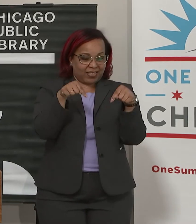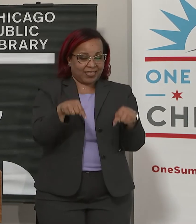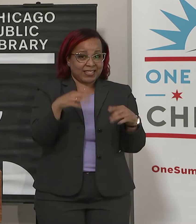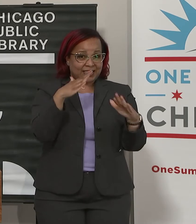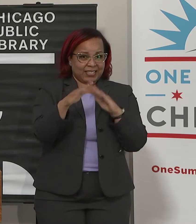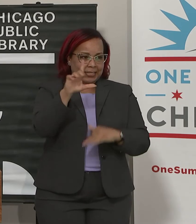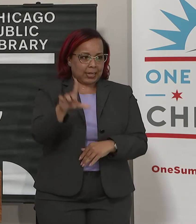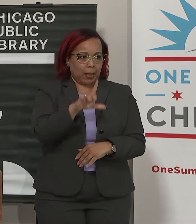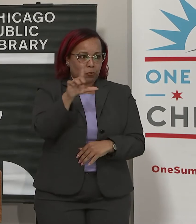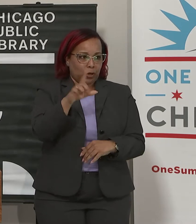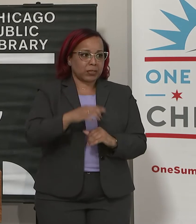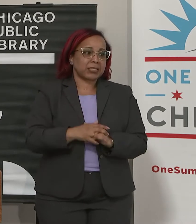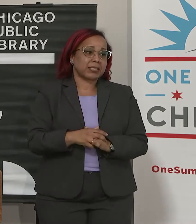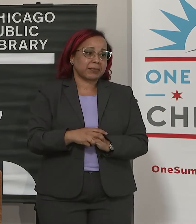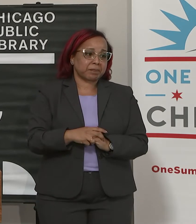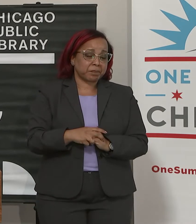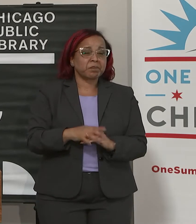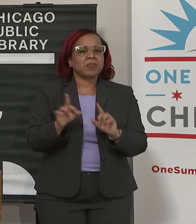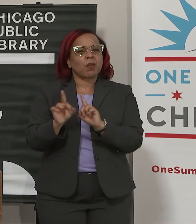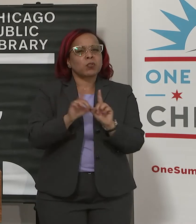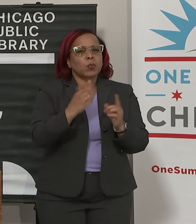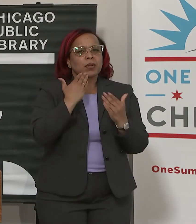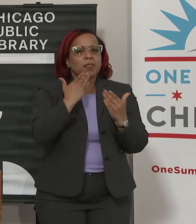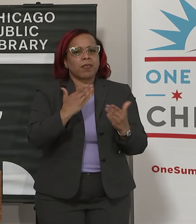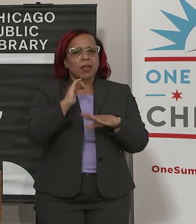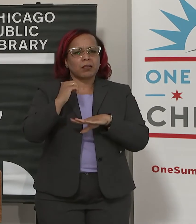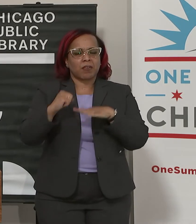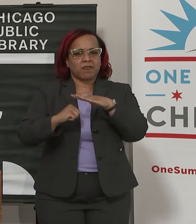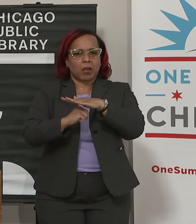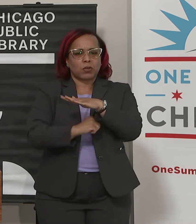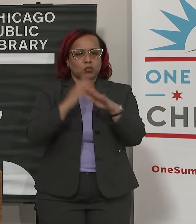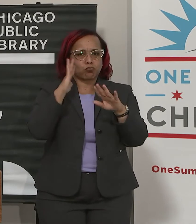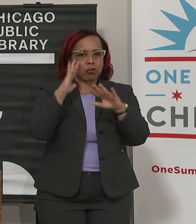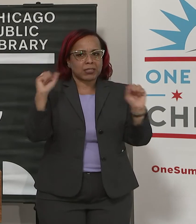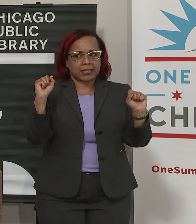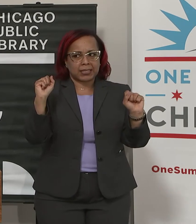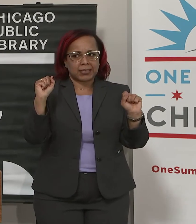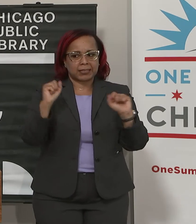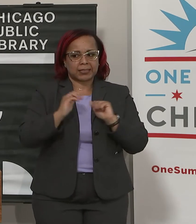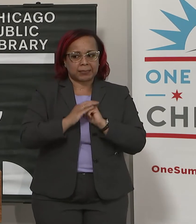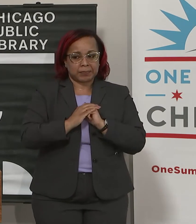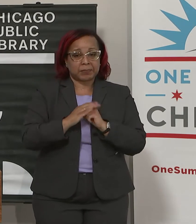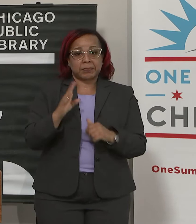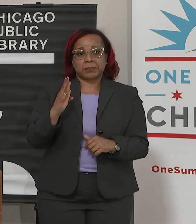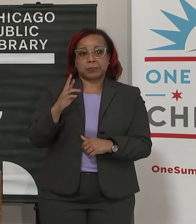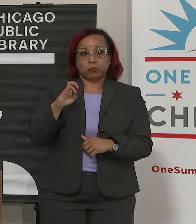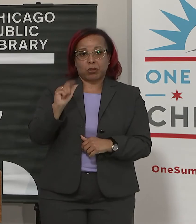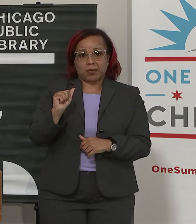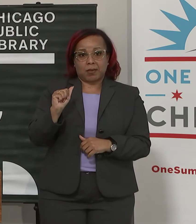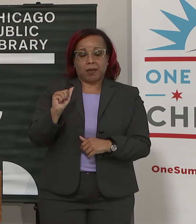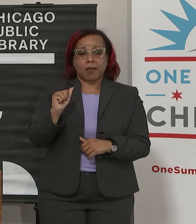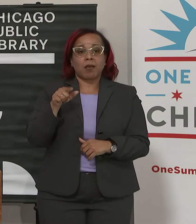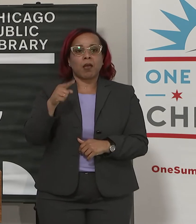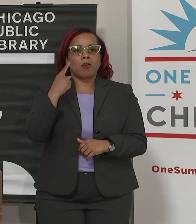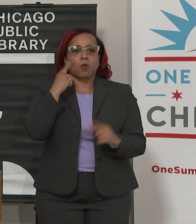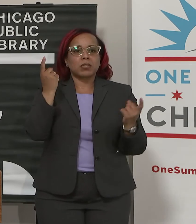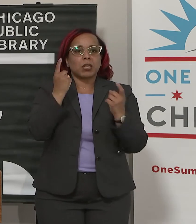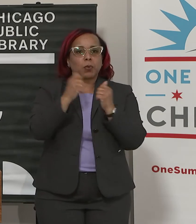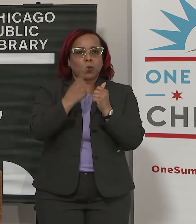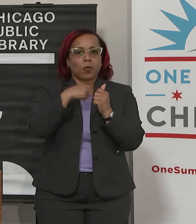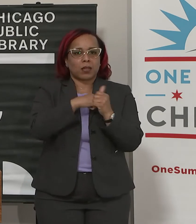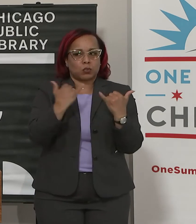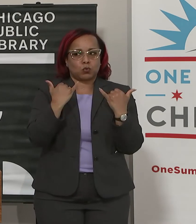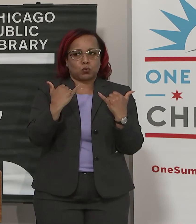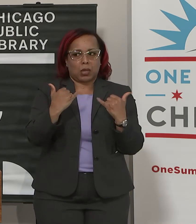city's libraries. I also want to thank Foundation President Brenda Langstrat for celebrating with us